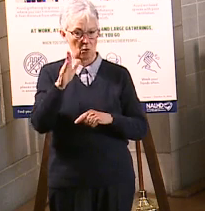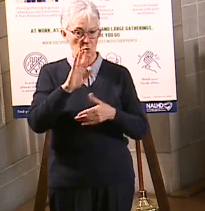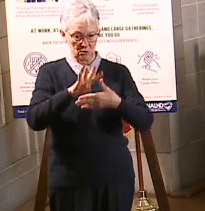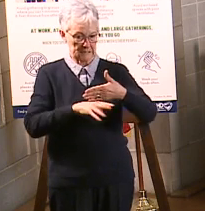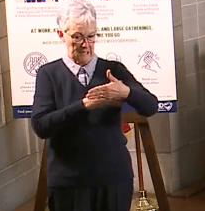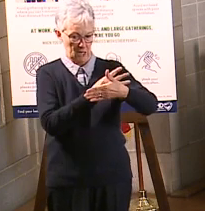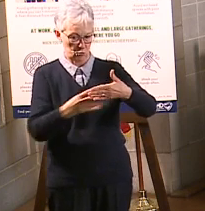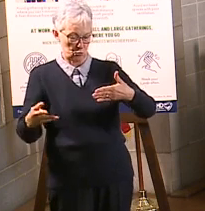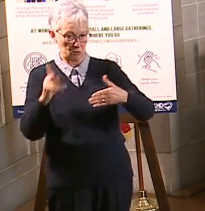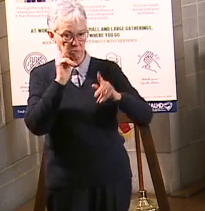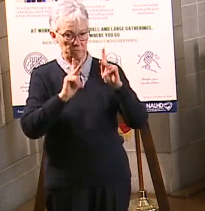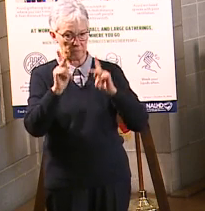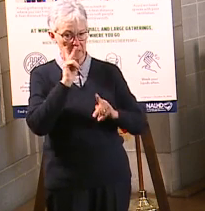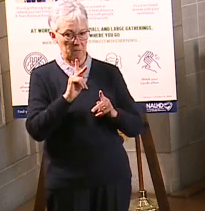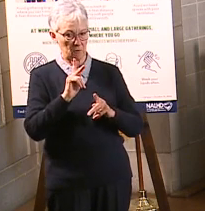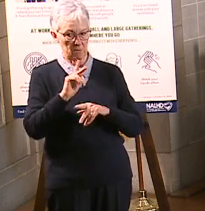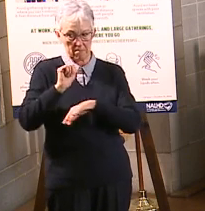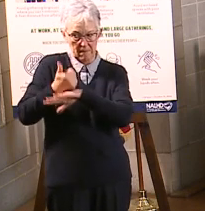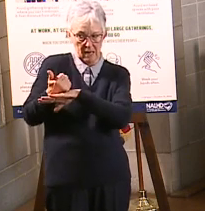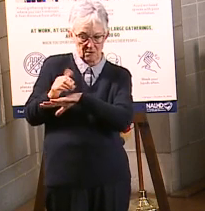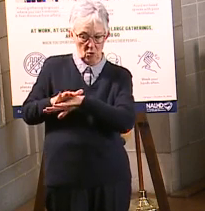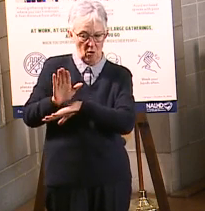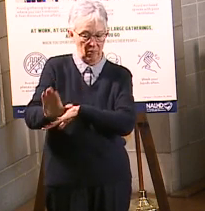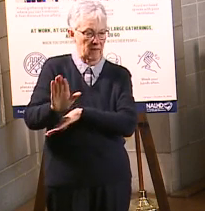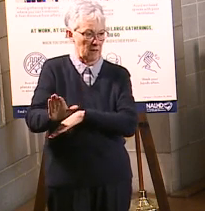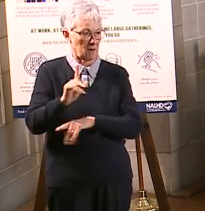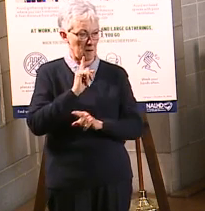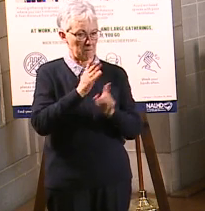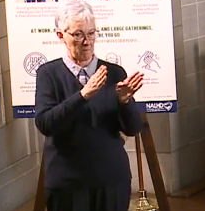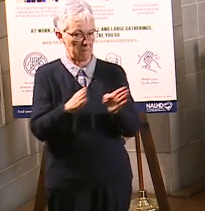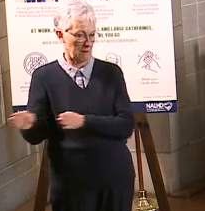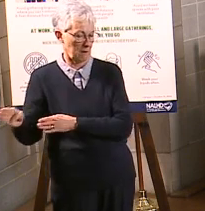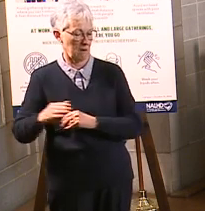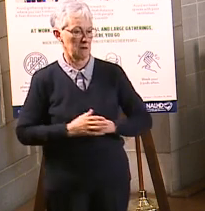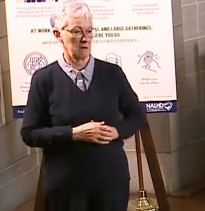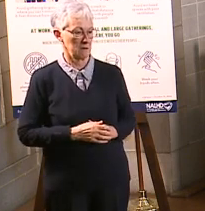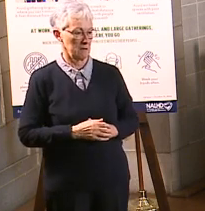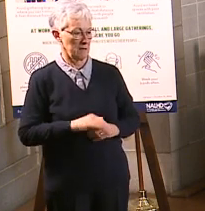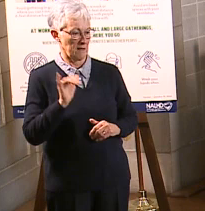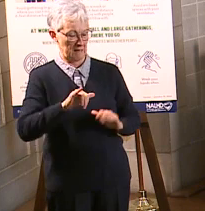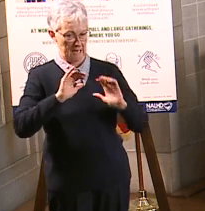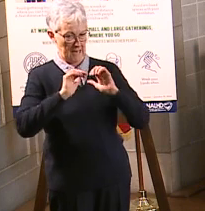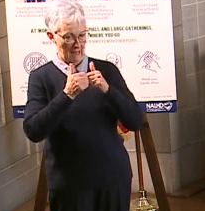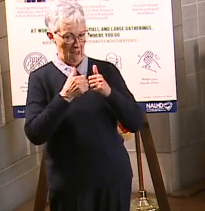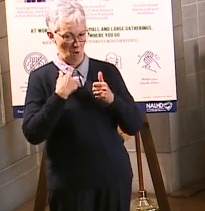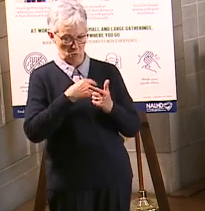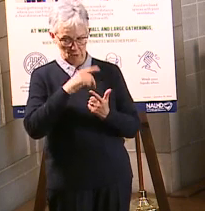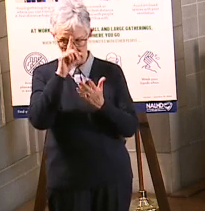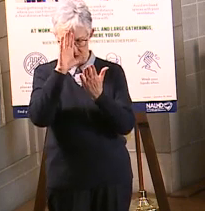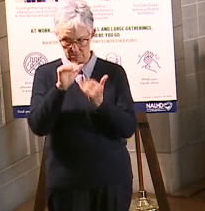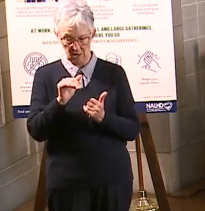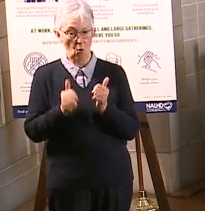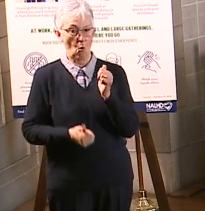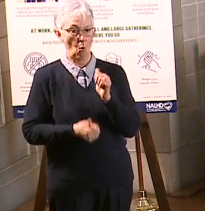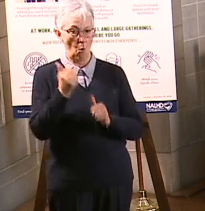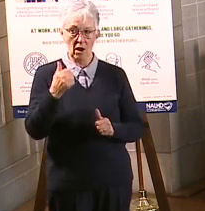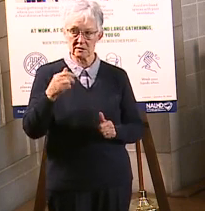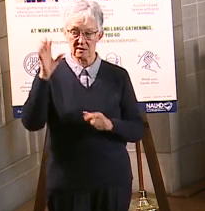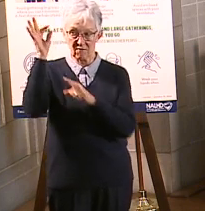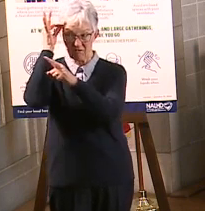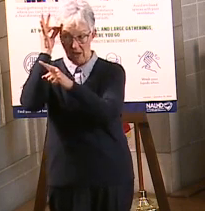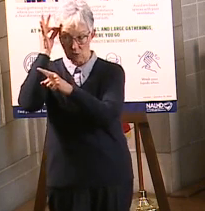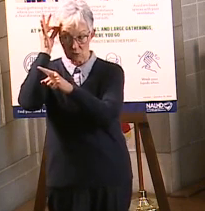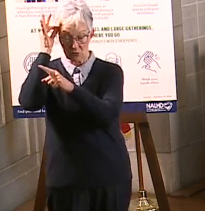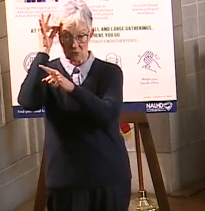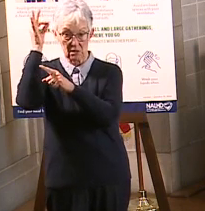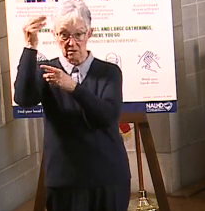if they opt to choose that. But that is how we're expecting that once the list is confirmed by the federal government, that